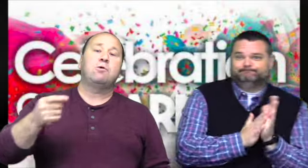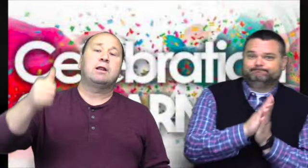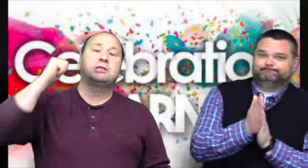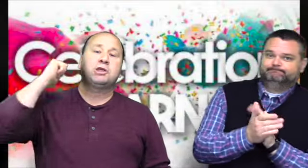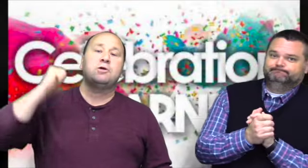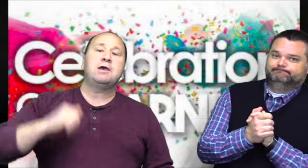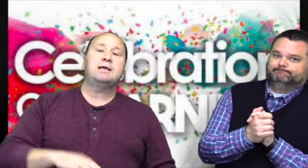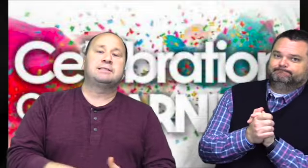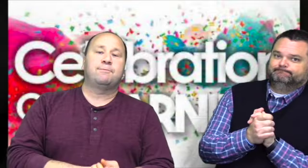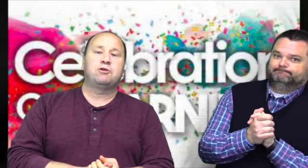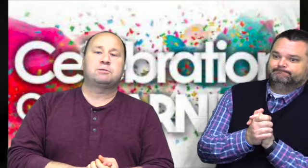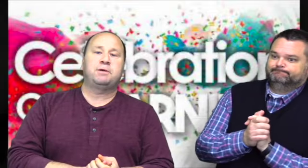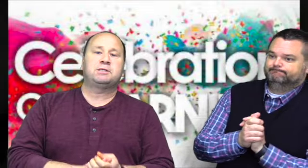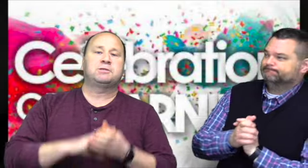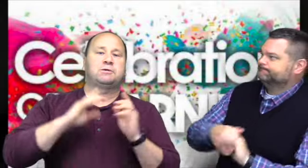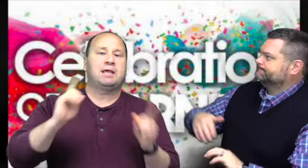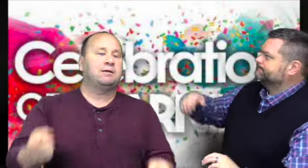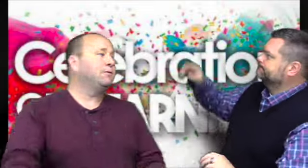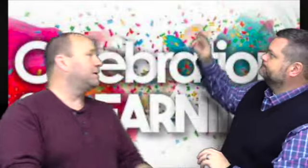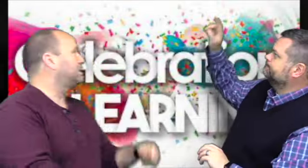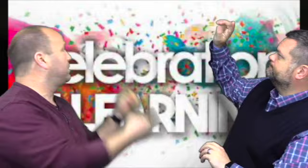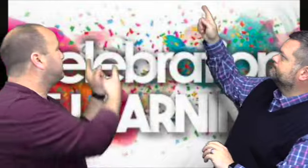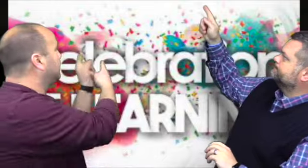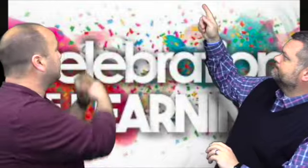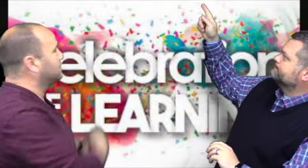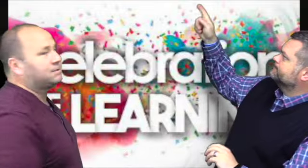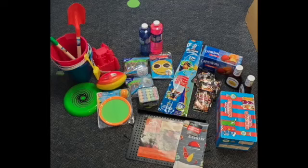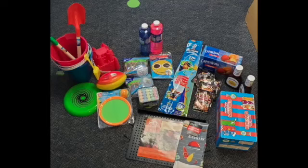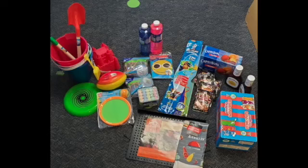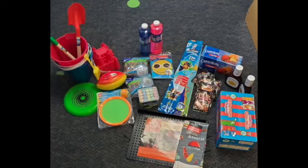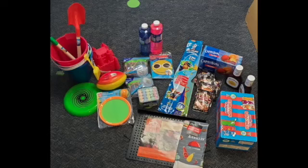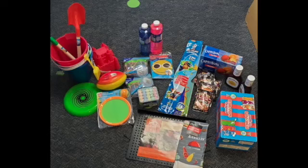want to show you some of those pictures, so take a look at some of these pictures.